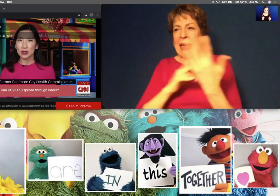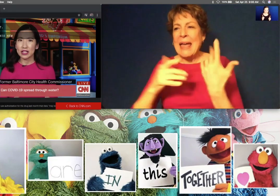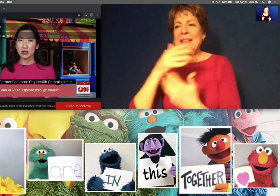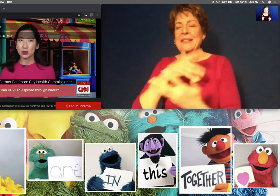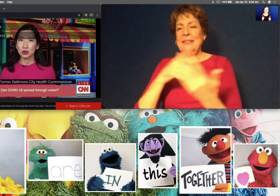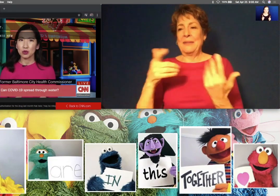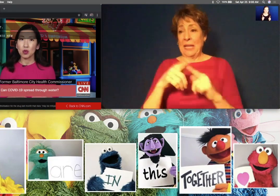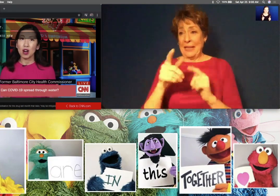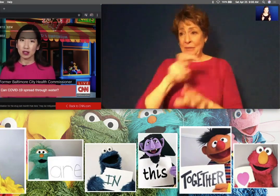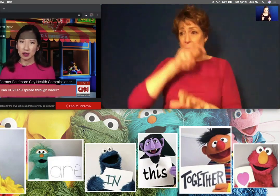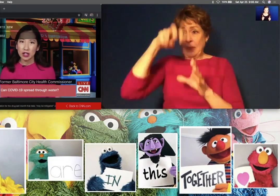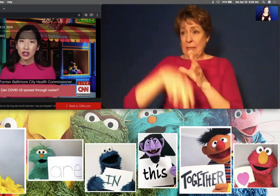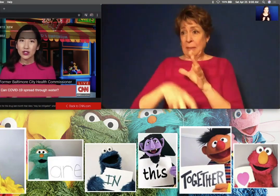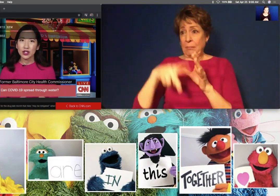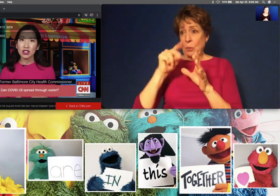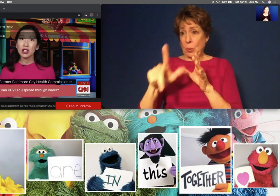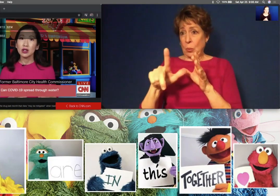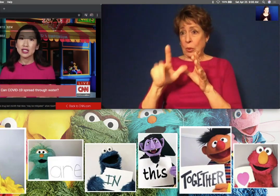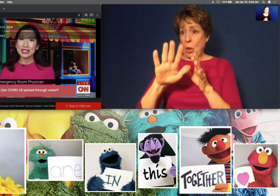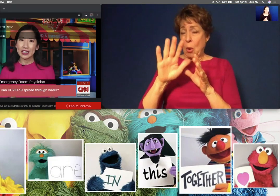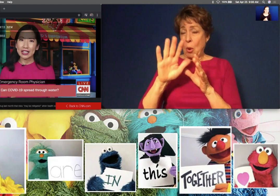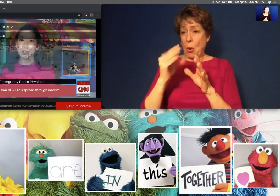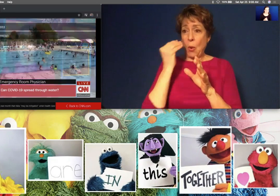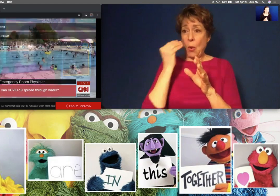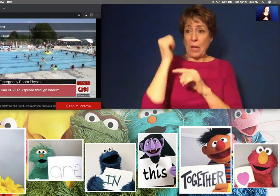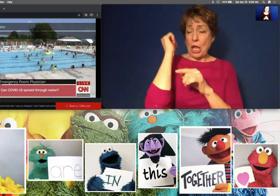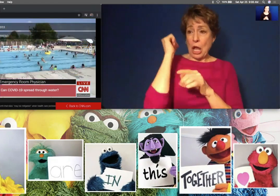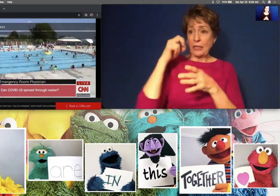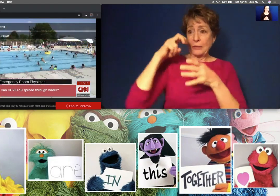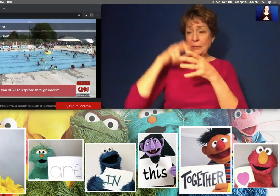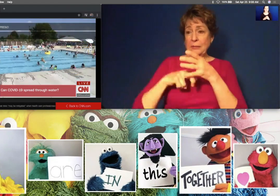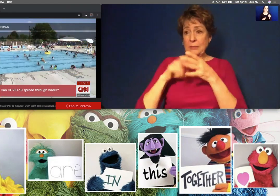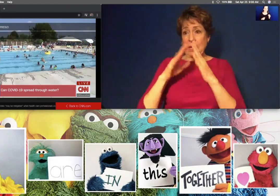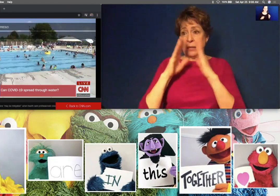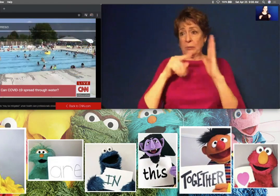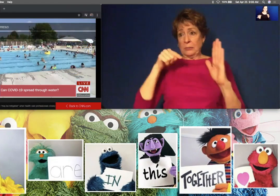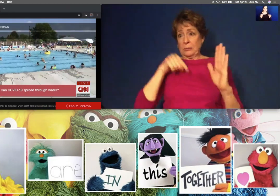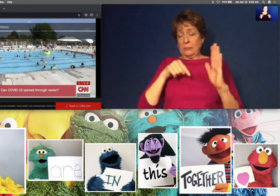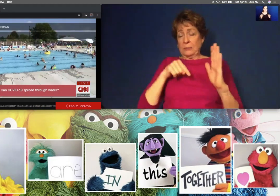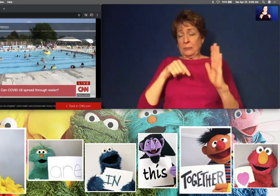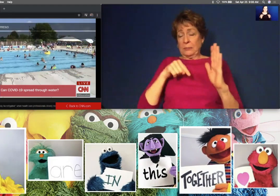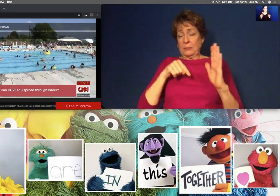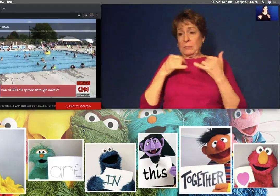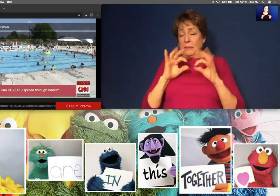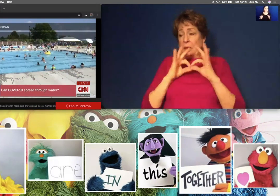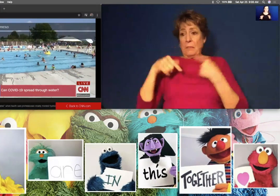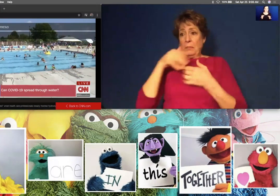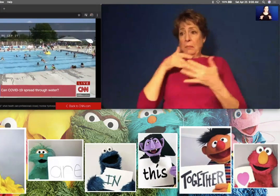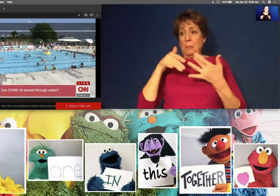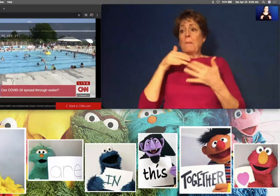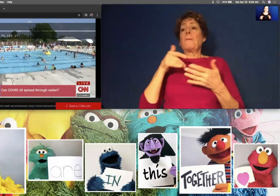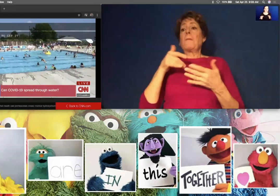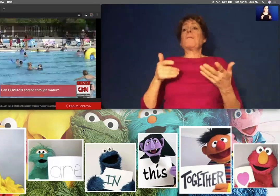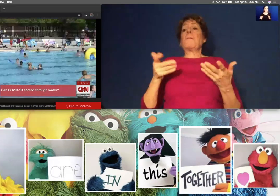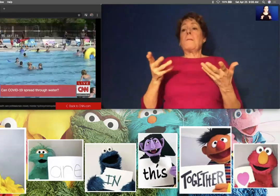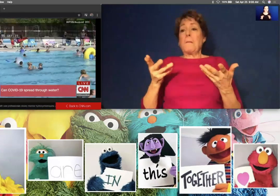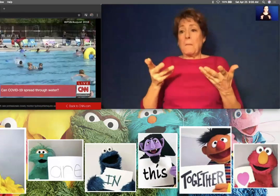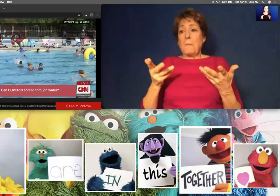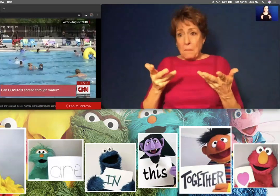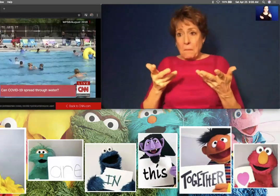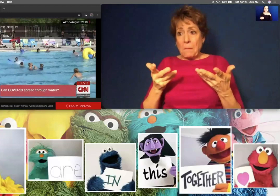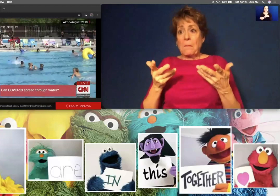to not go to a public swimming pool where there are a lot of people who could potentially spread the virus. virus. But if you have a pool in